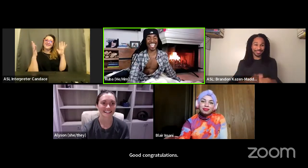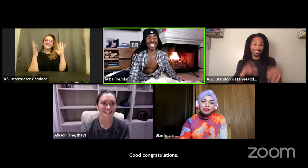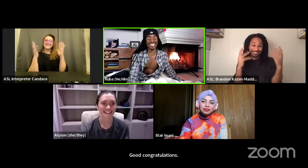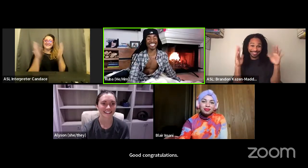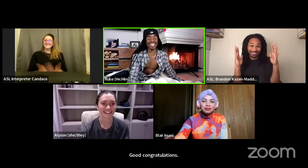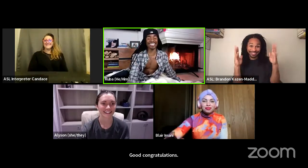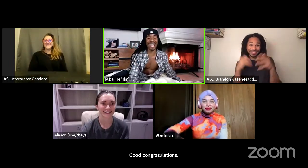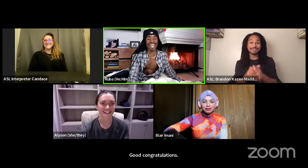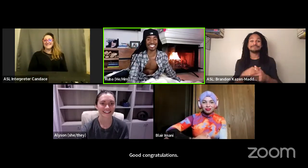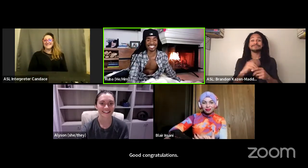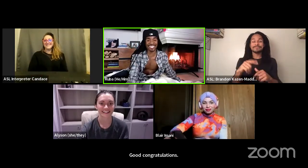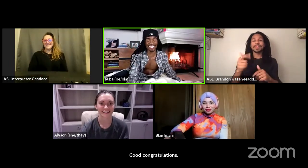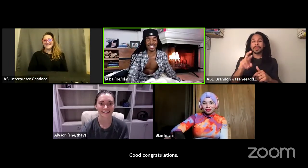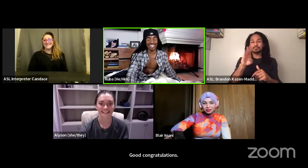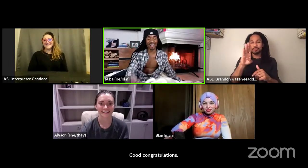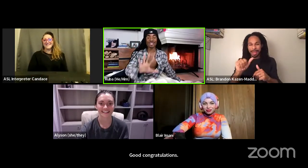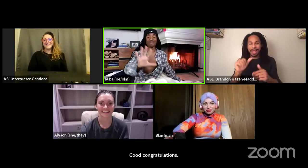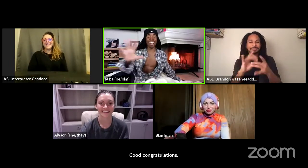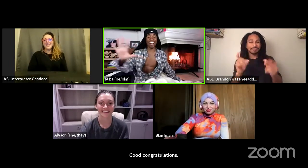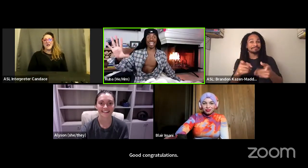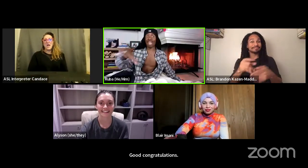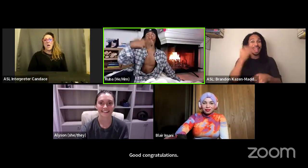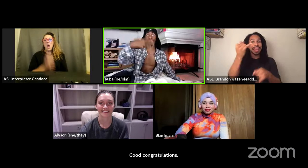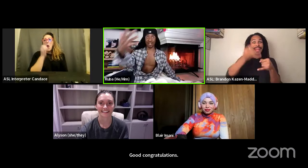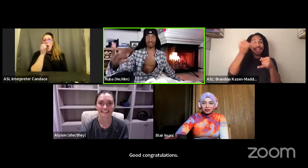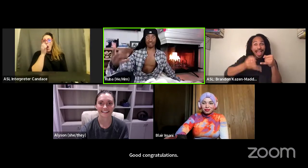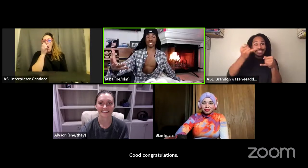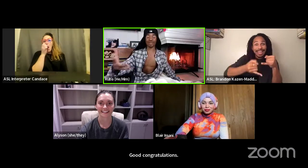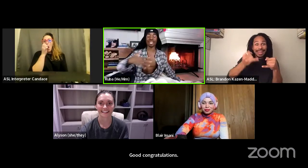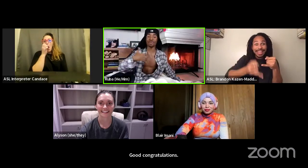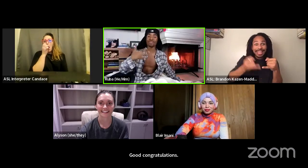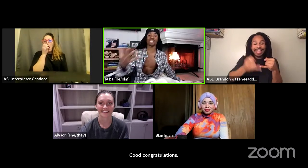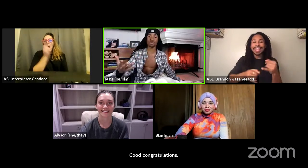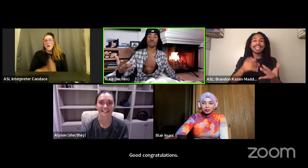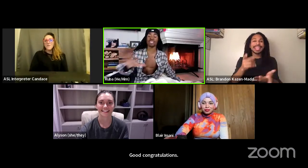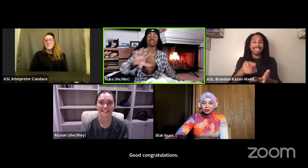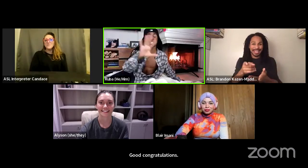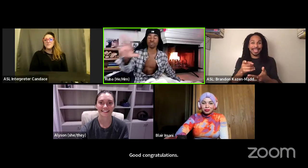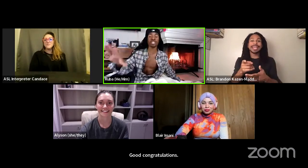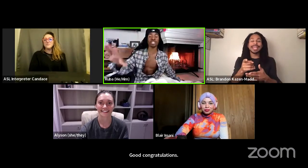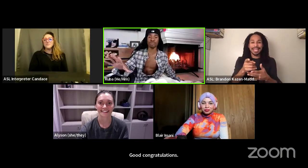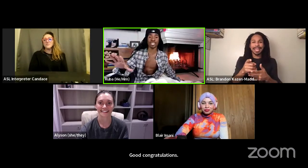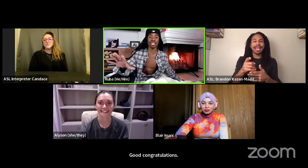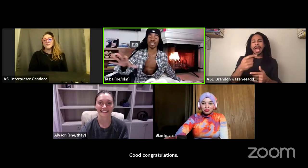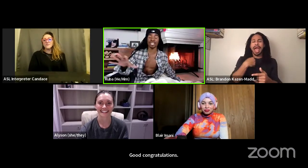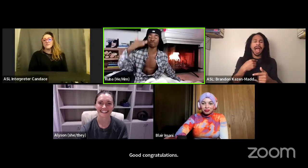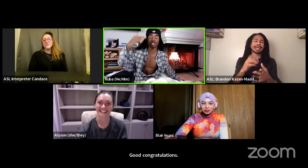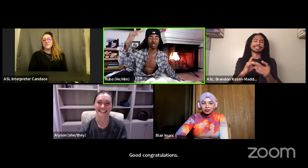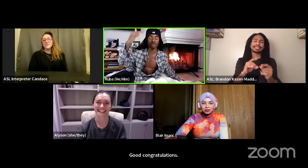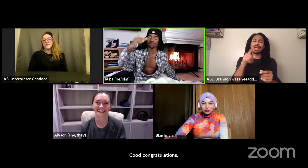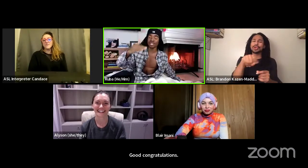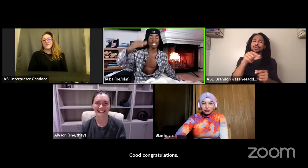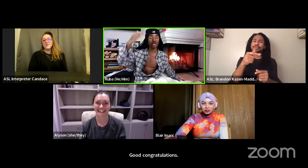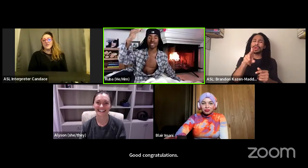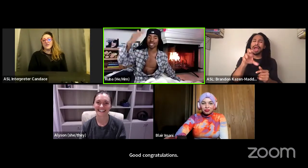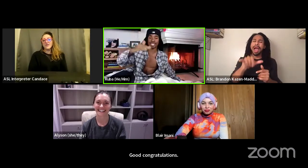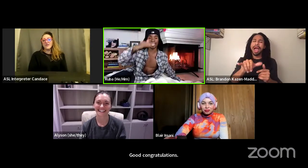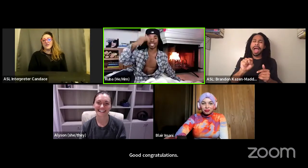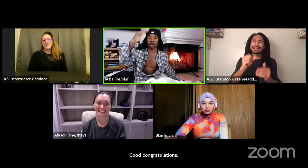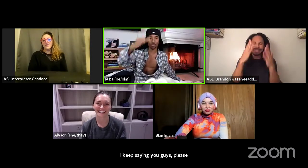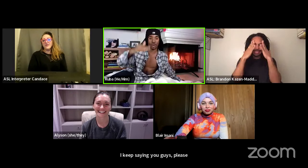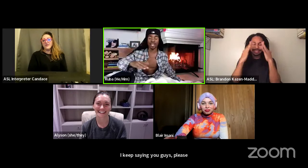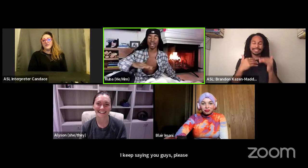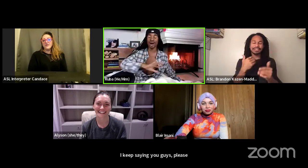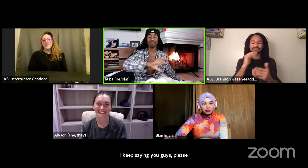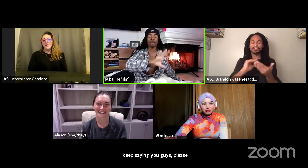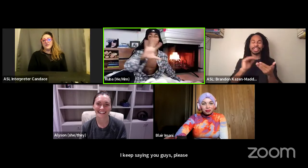Congratulations. And lastly, you got everyone who's here. I keep saying you guys, please forgive me. You know, I'm still, you know,